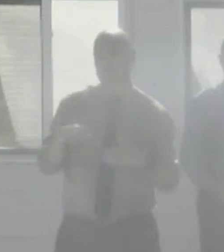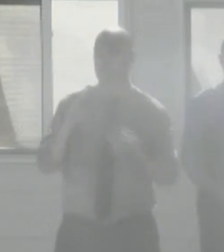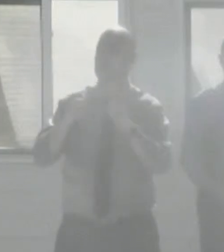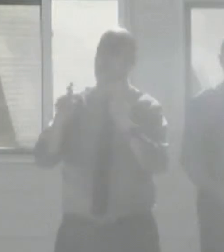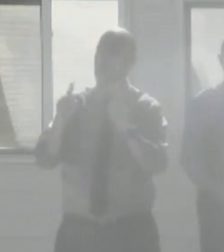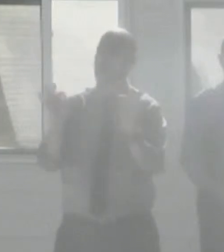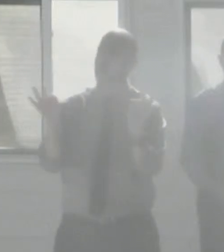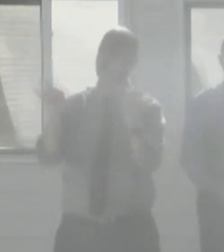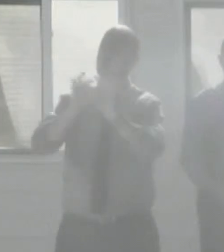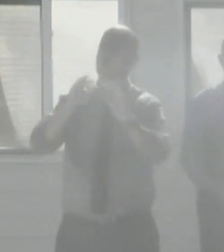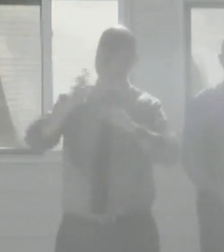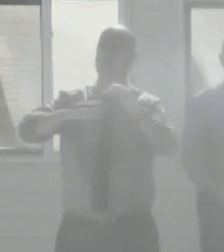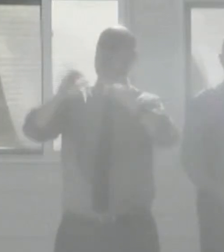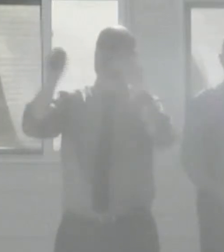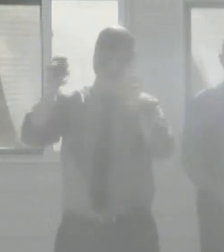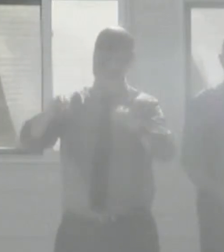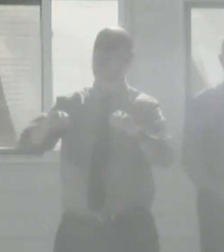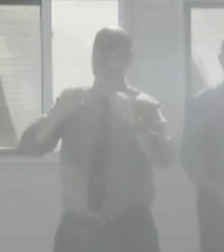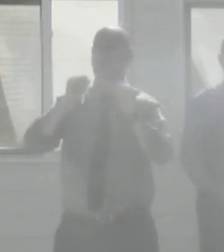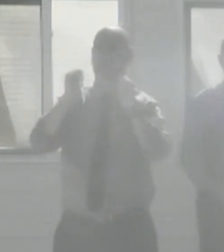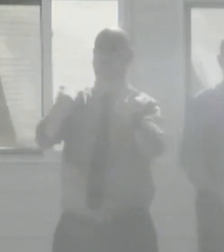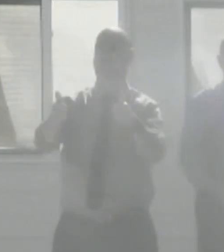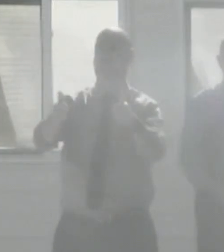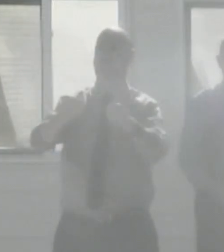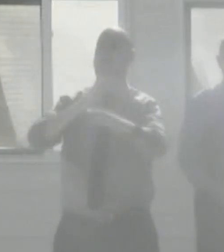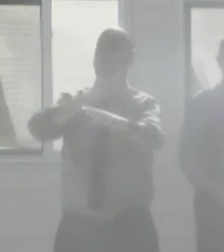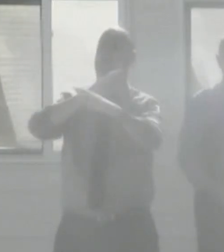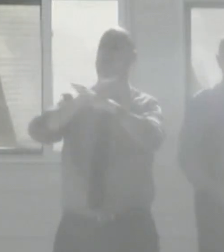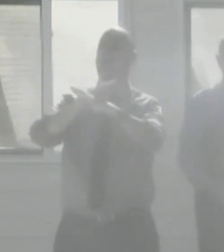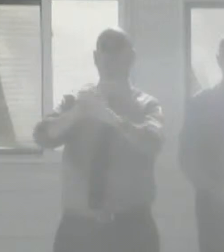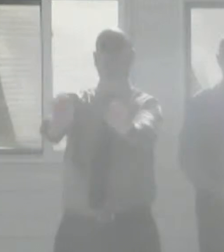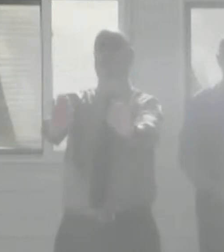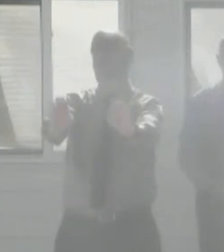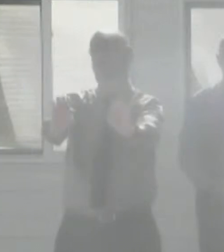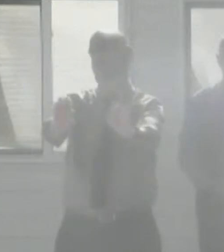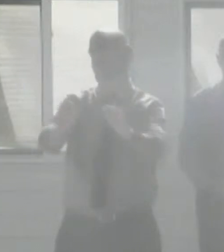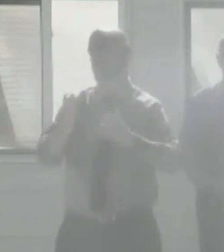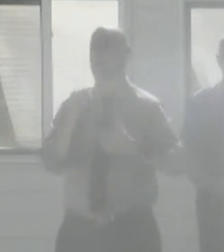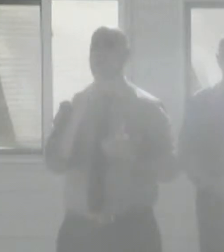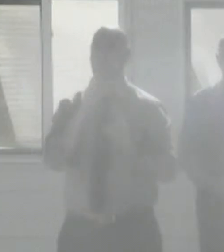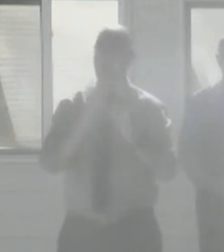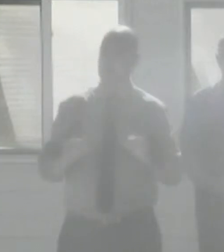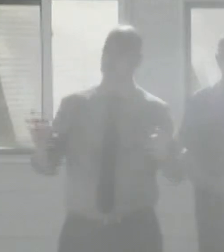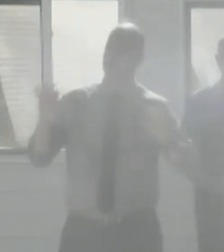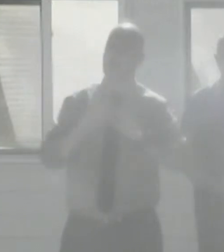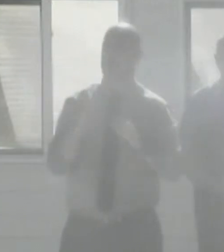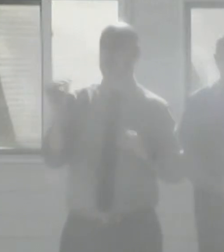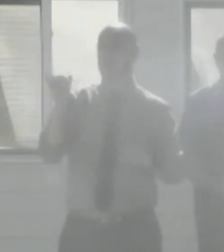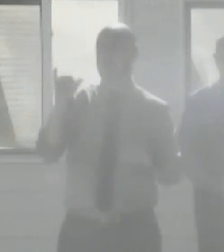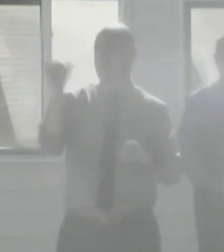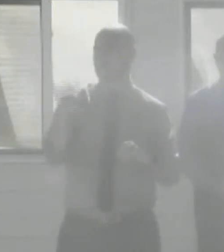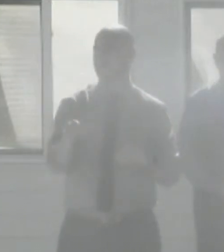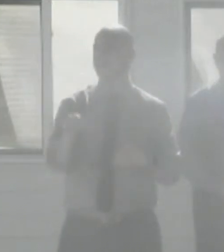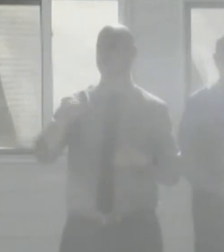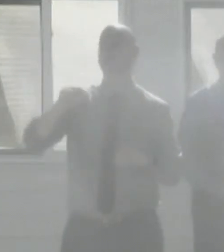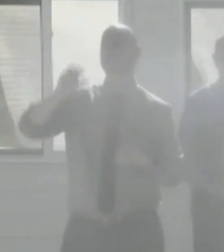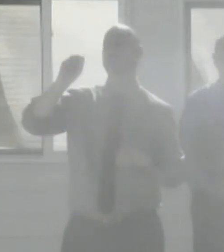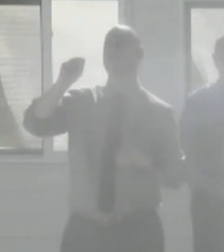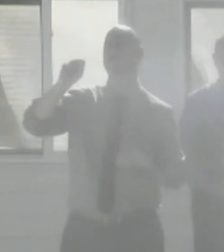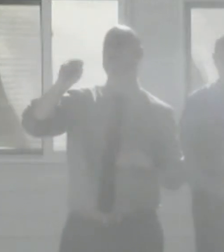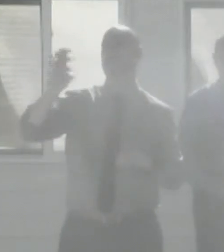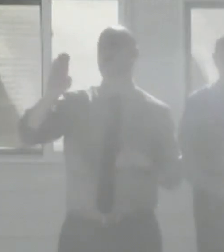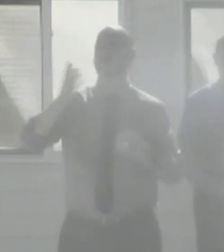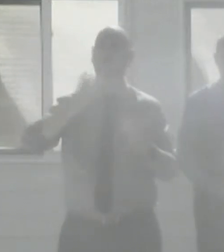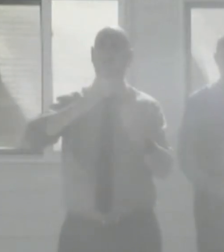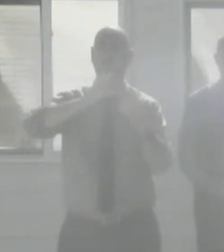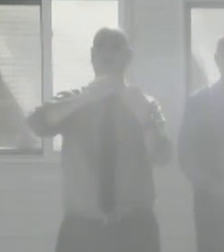and then not have anything happen, that's going to be a really big deal. So when you're talking about like the substations, fire station, things that